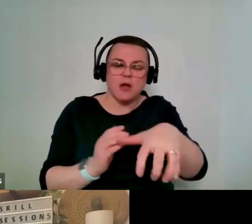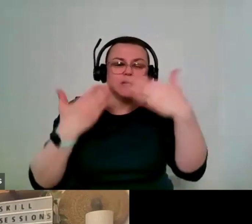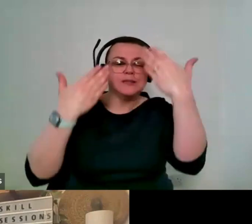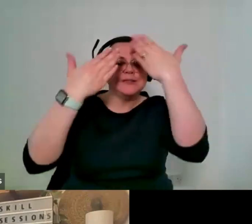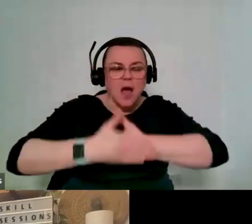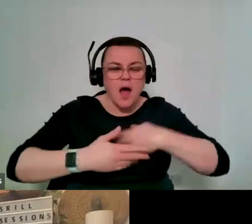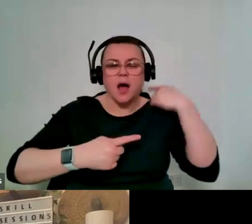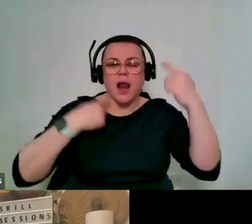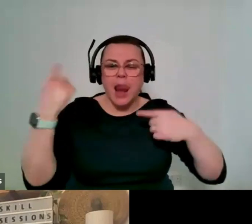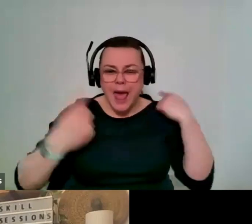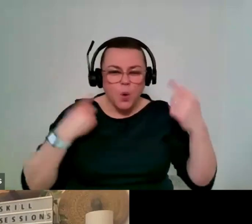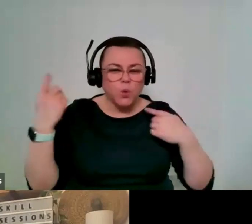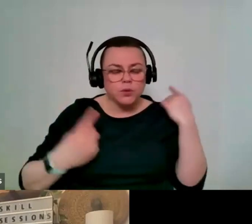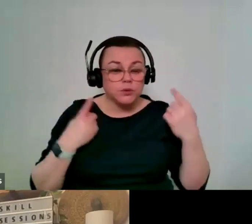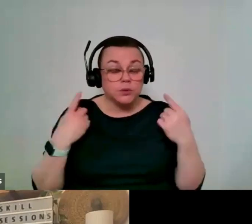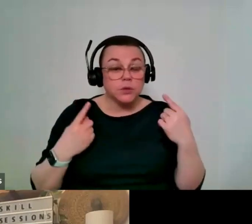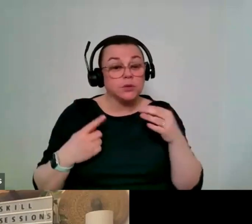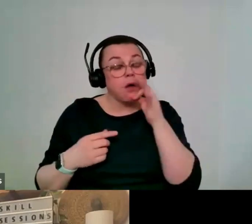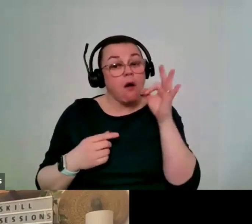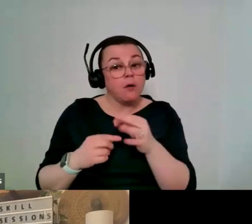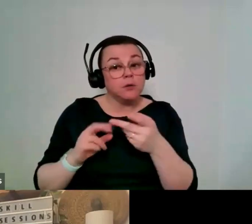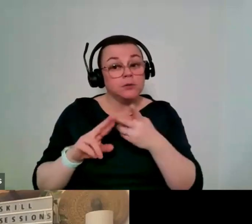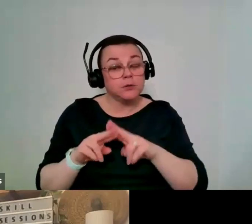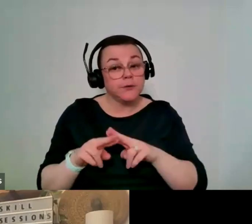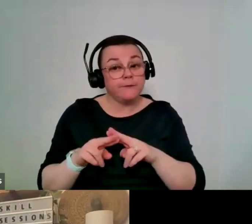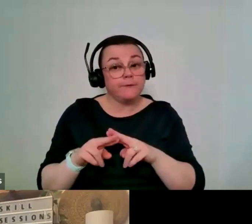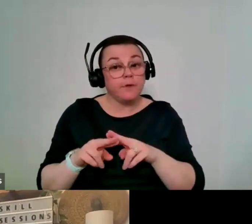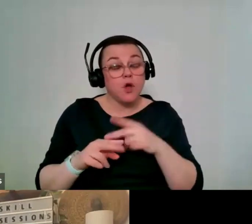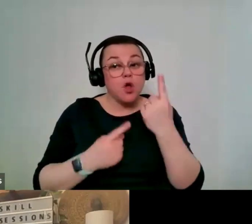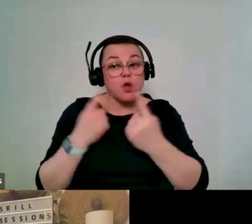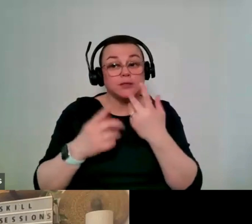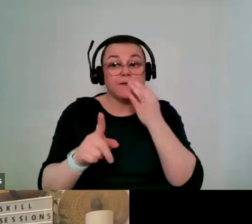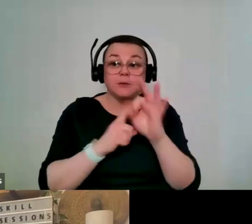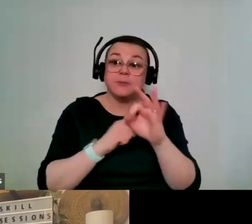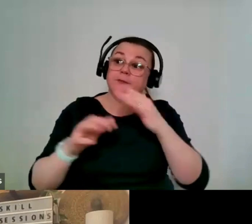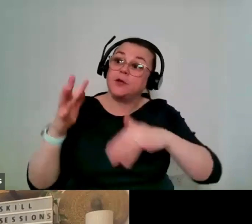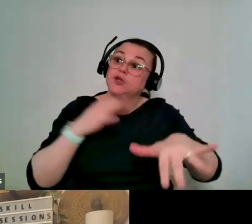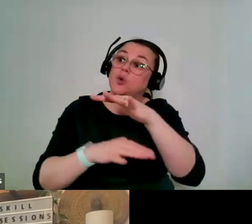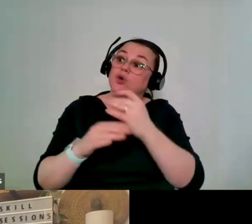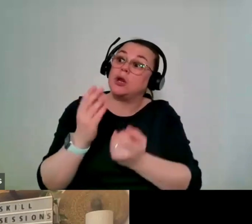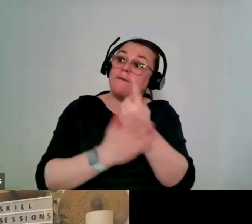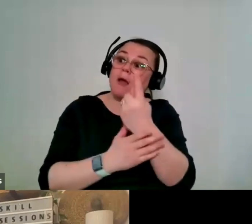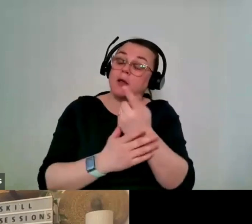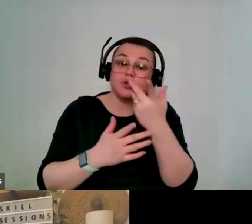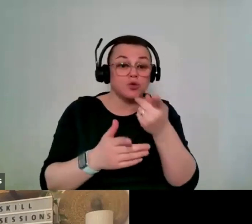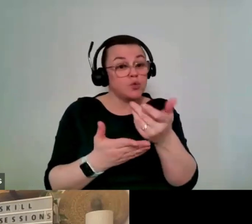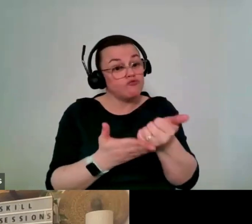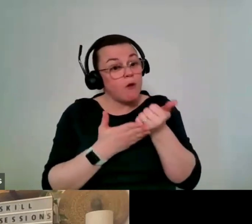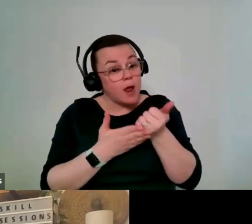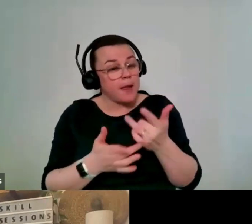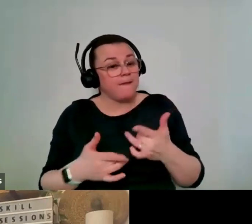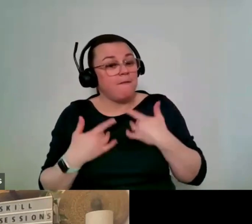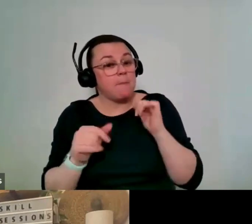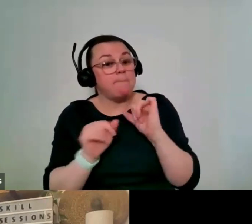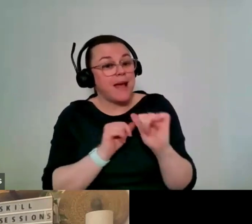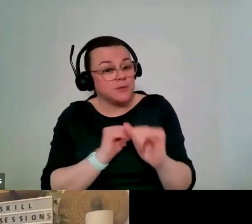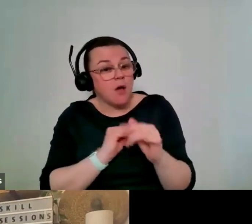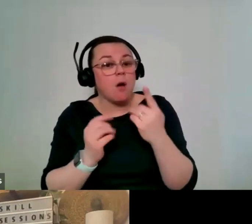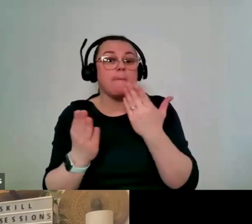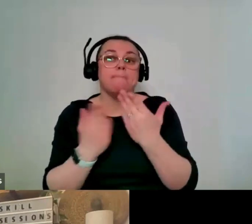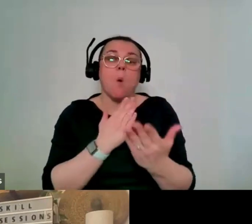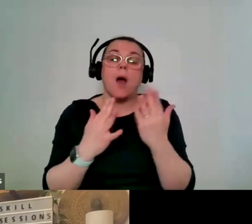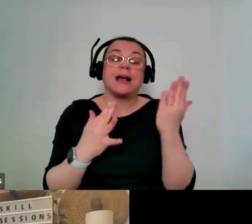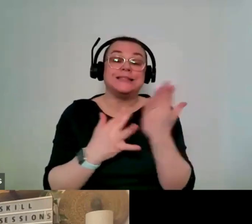and noisier. So they've asked if you have any particular social events which you'd recommend, which are better or more